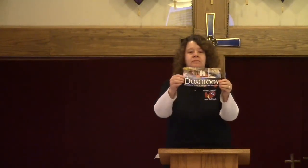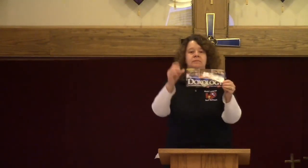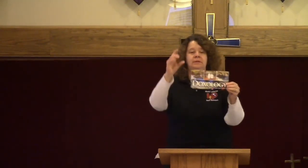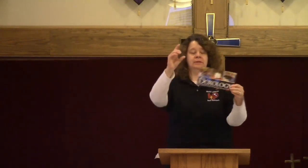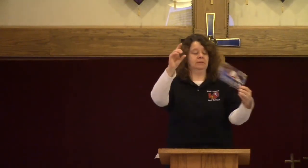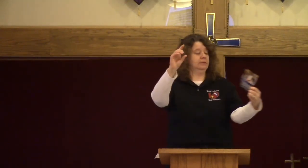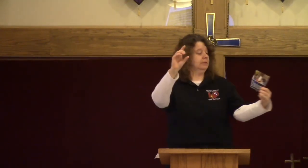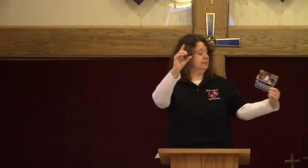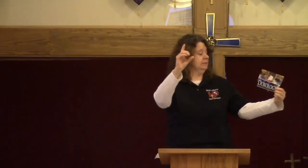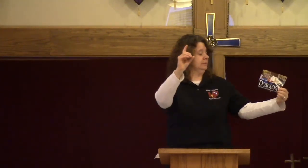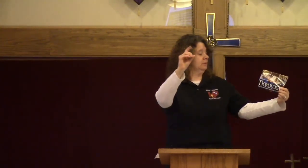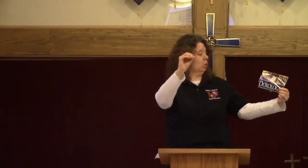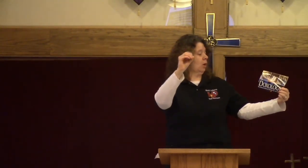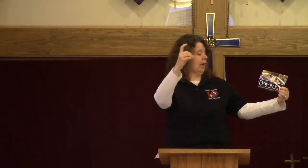there's a group called